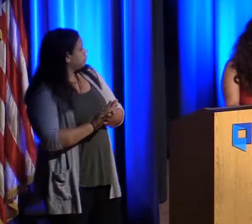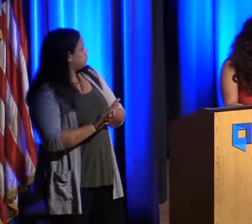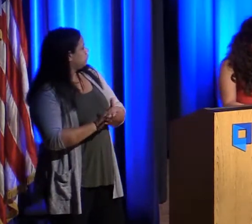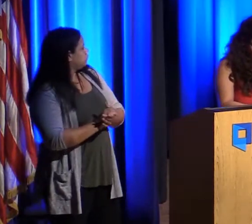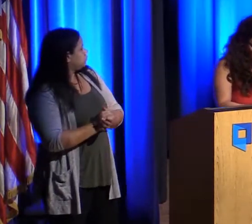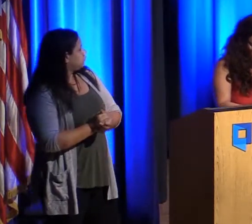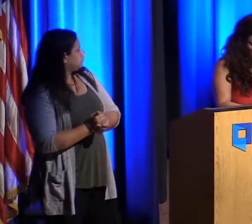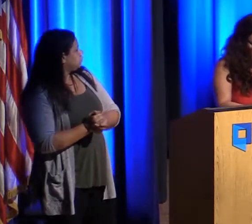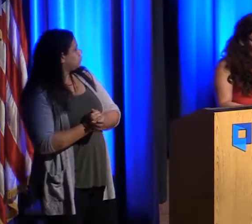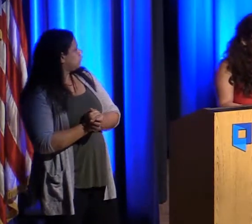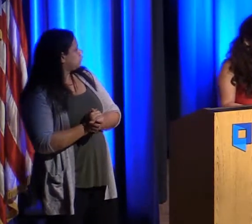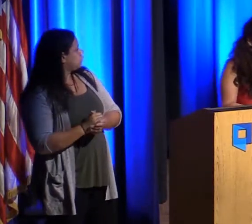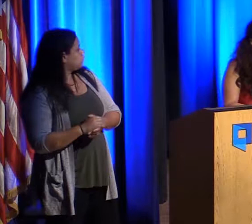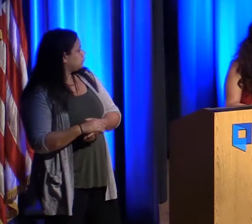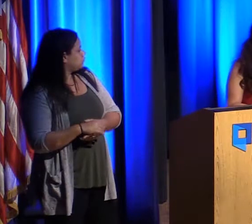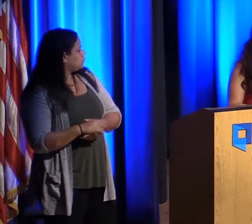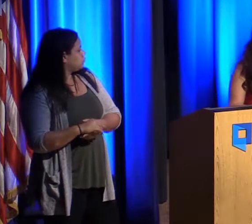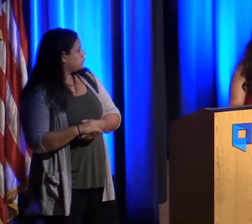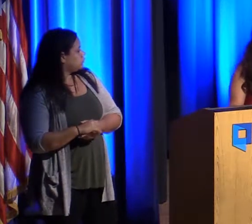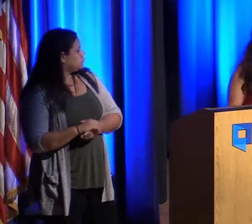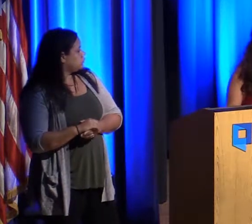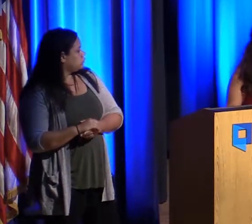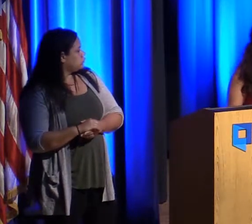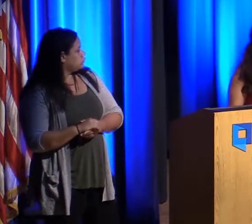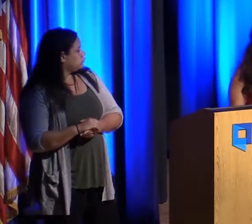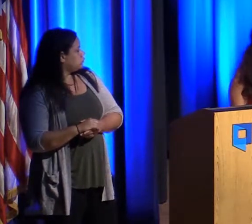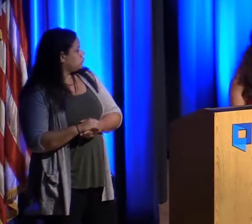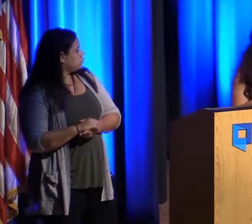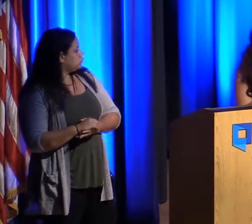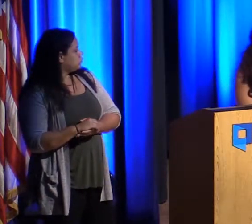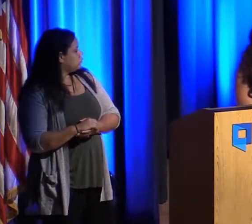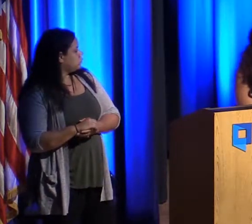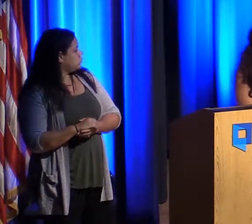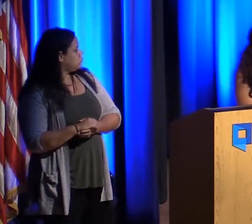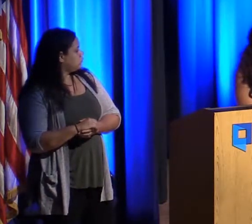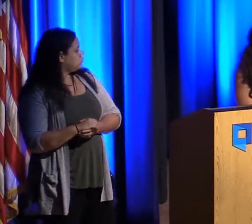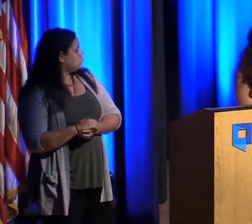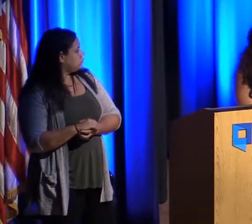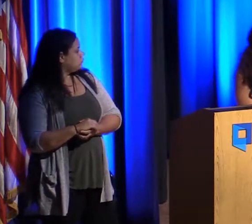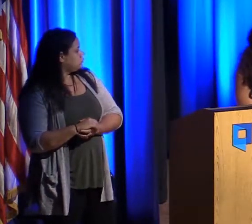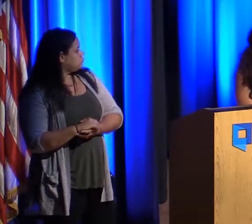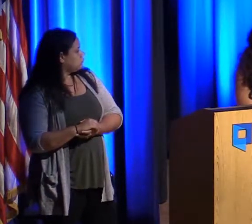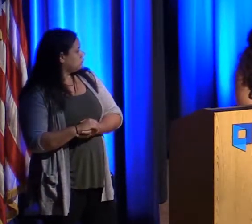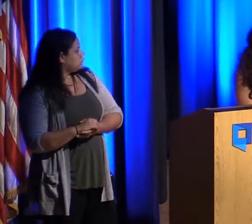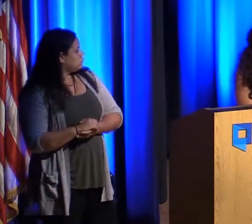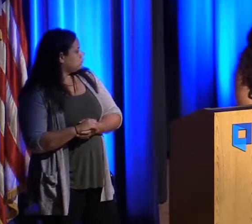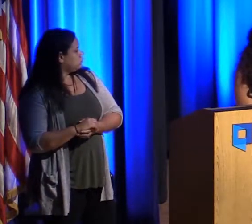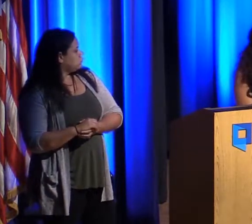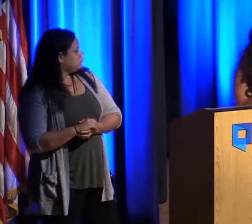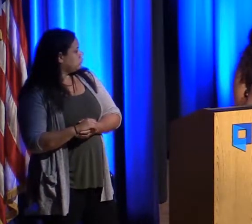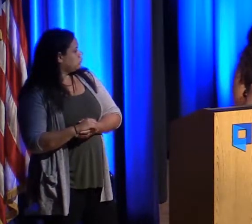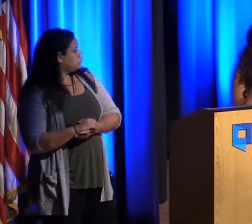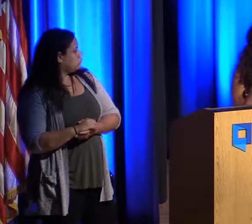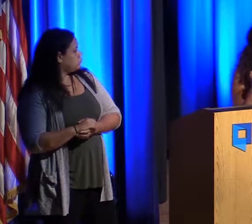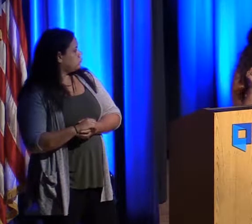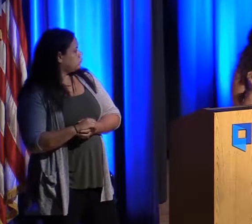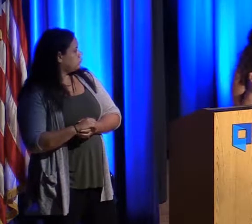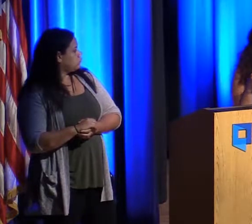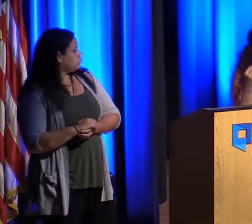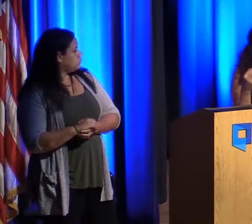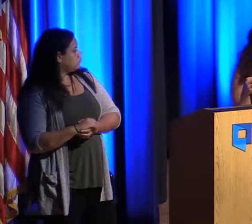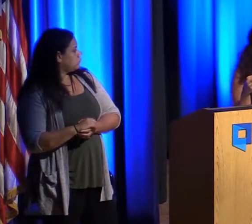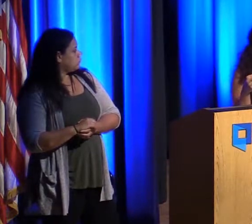have. And I believe that there's sort of also strong indication that